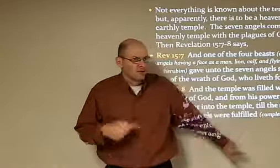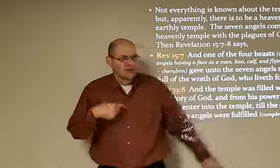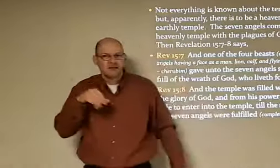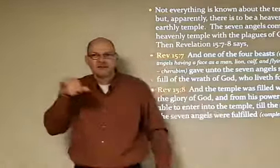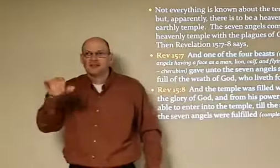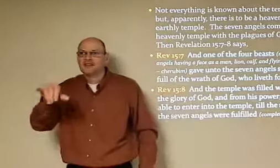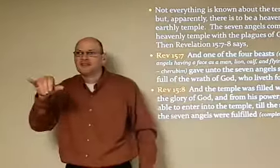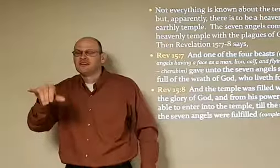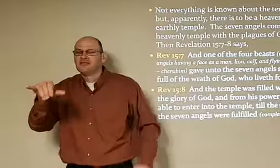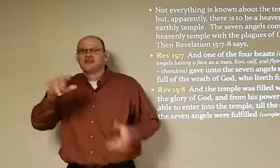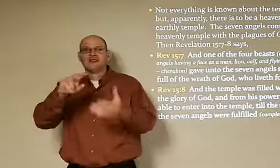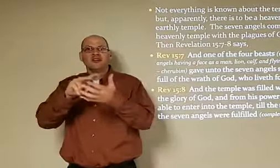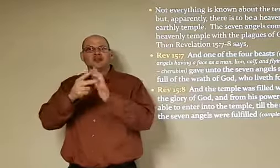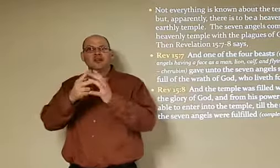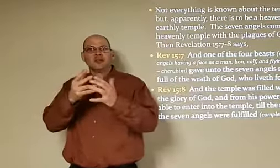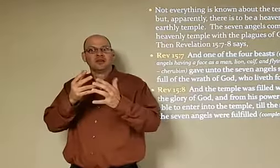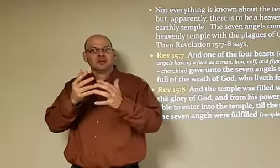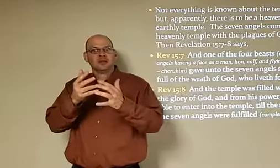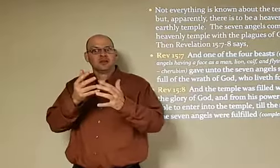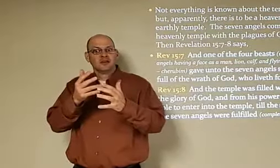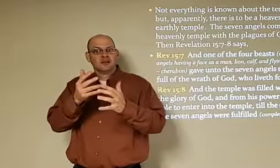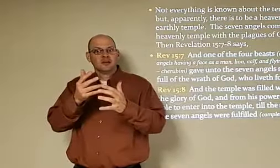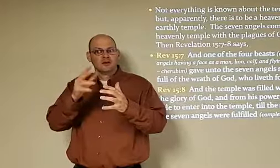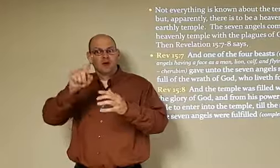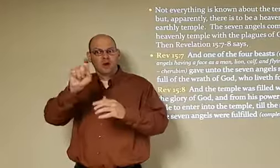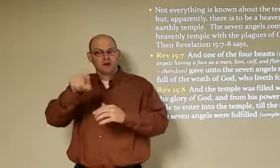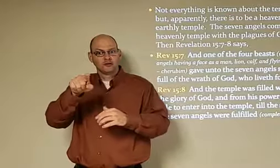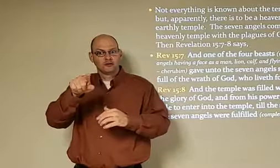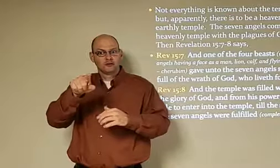it says they could not enter until...